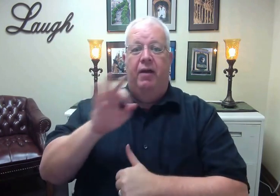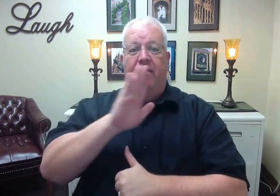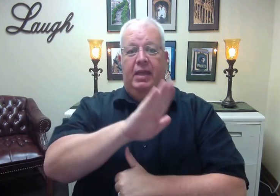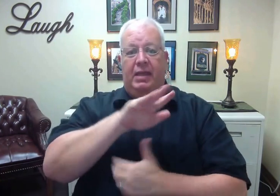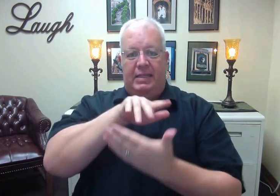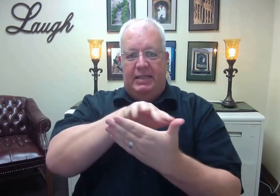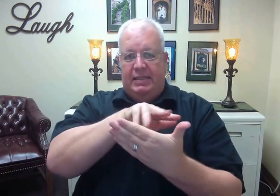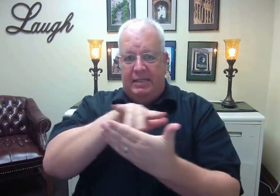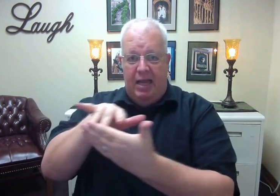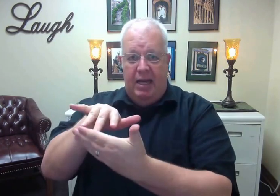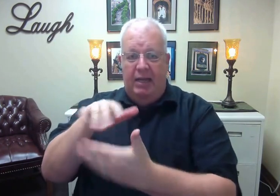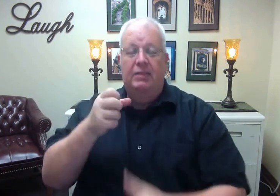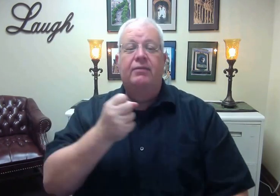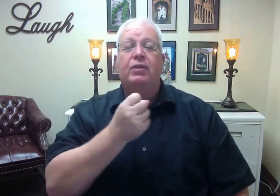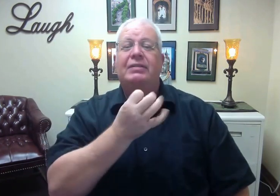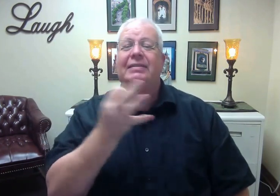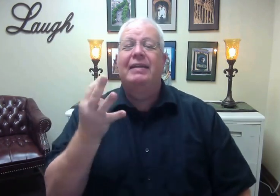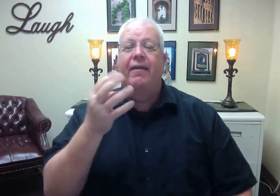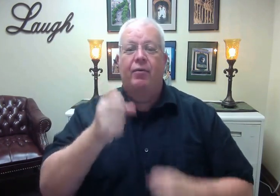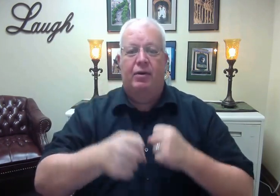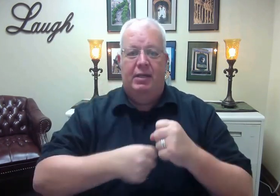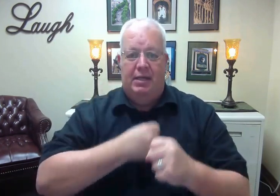his studies for several years.